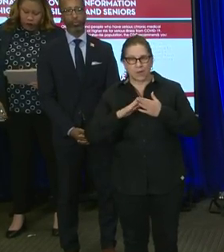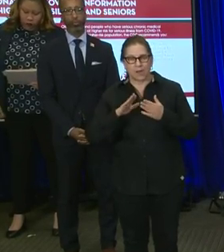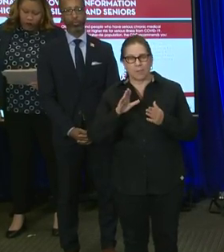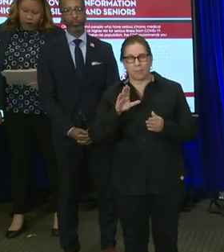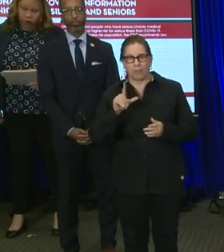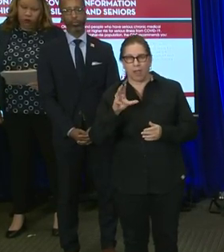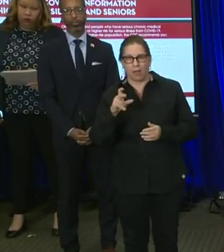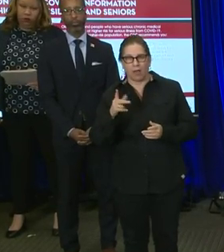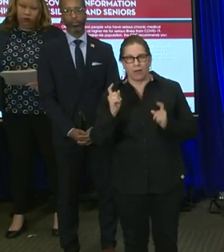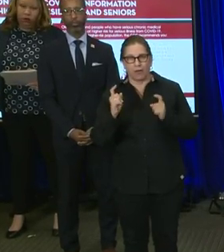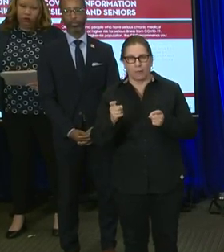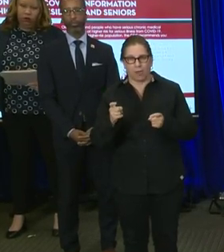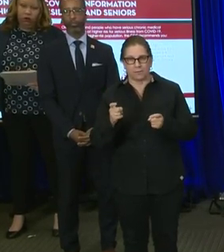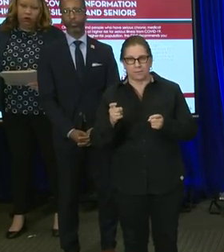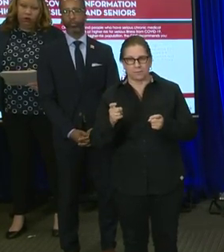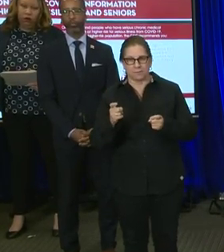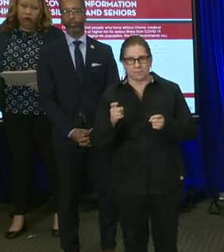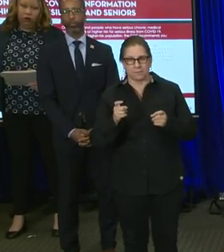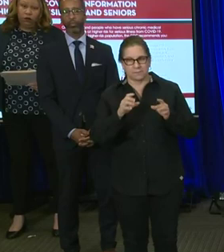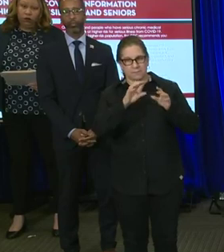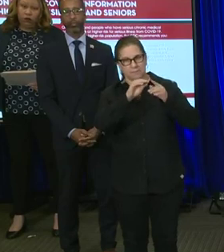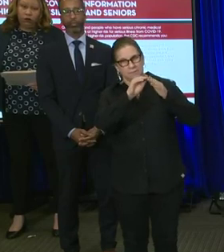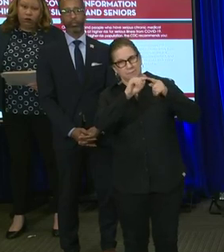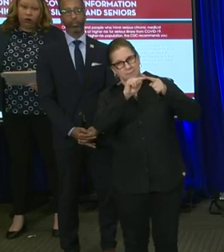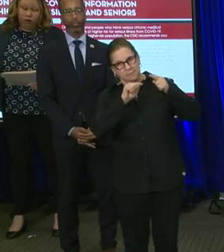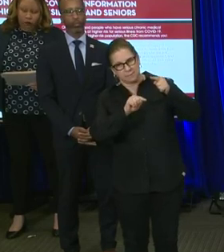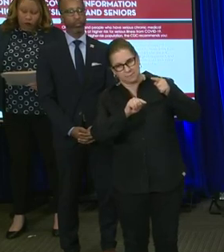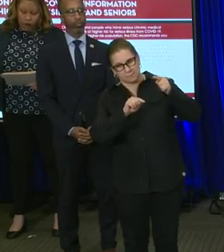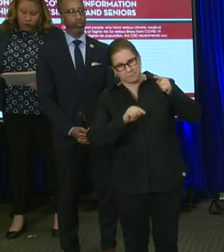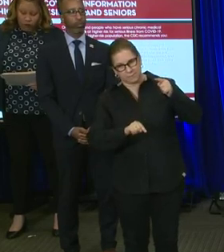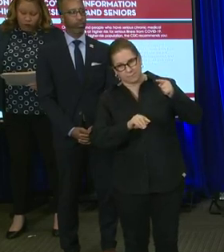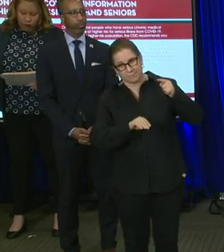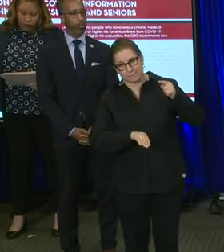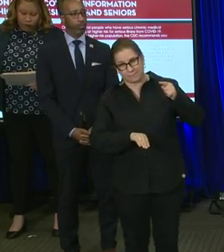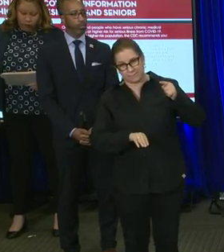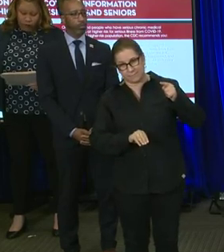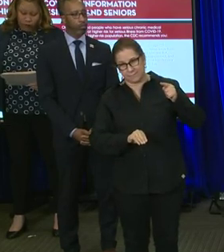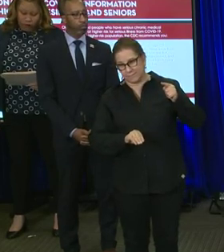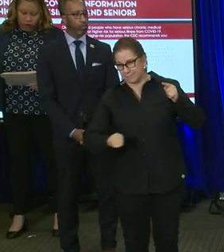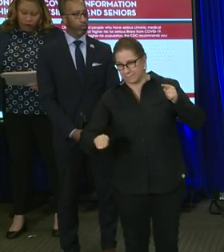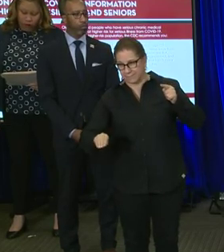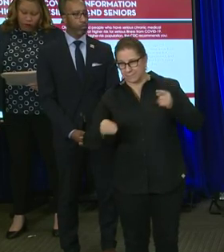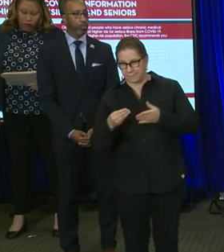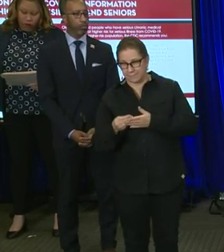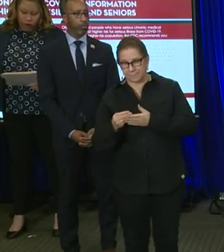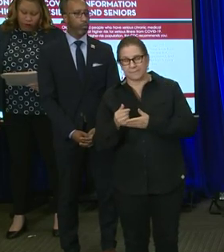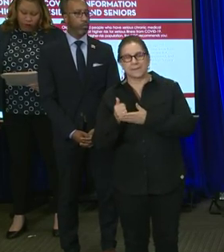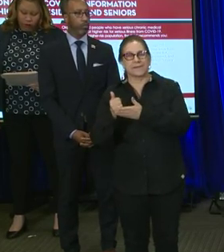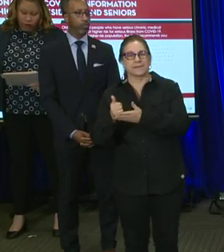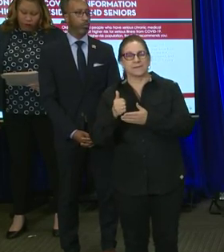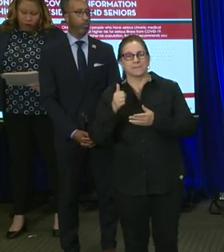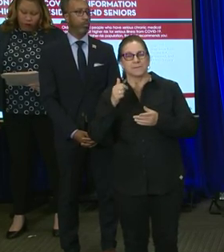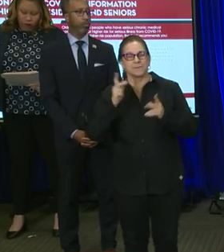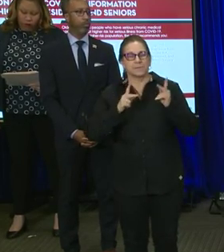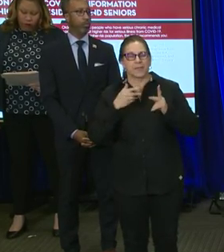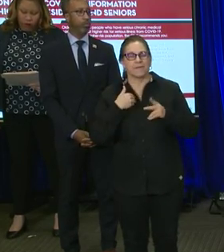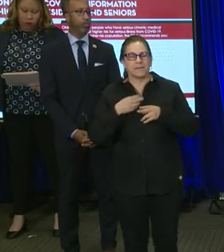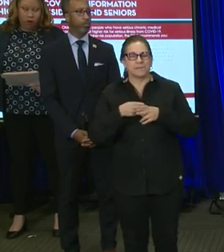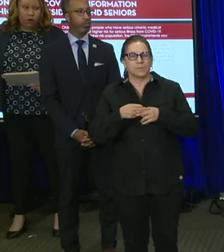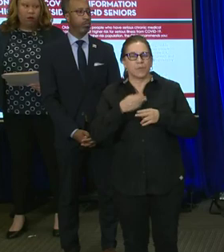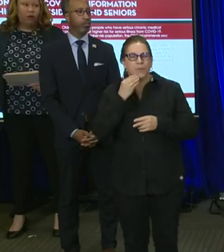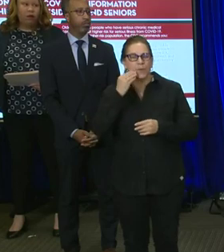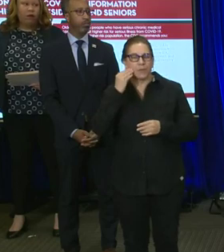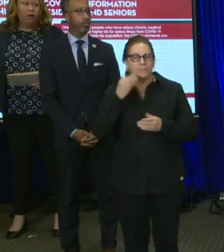neighborhoods. More details about DHCD's effort will be announced in the coming weeks. We